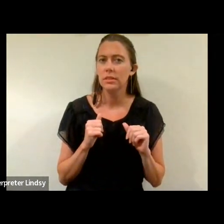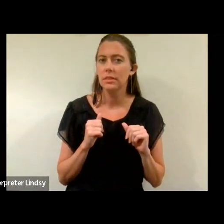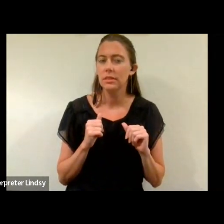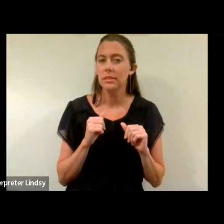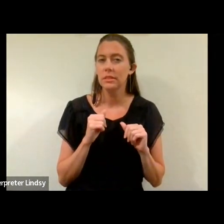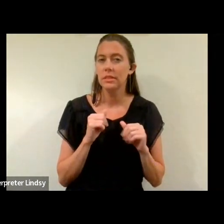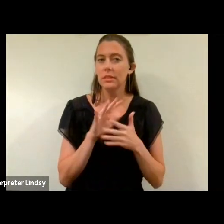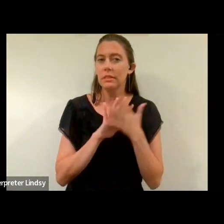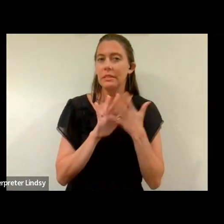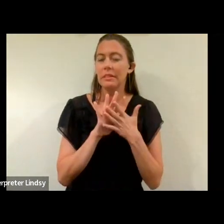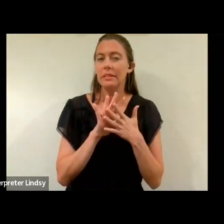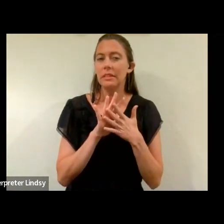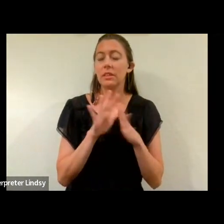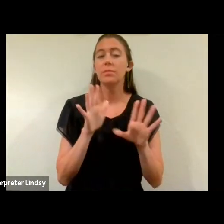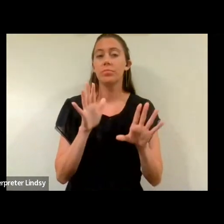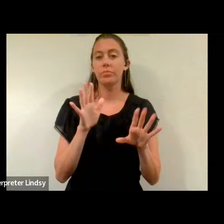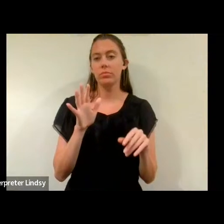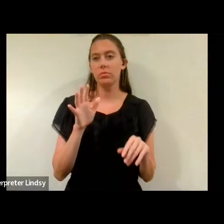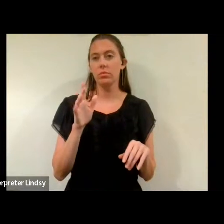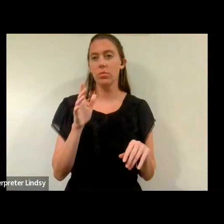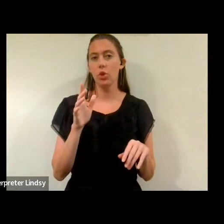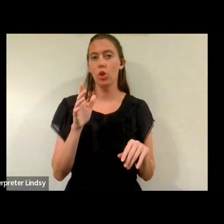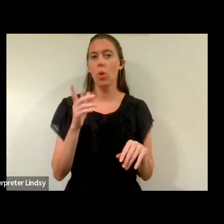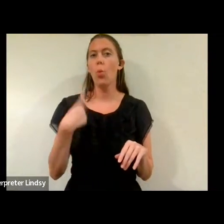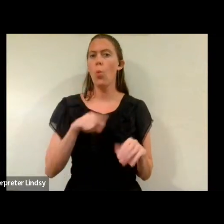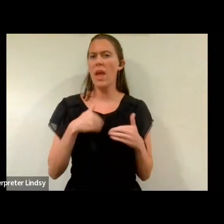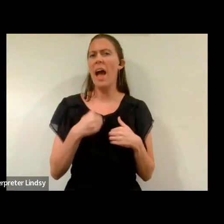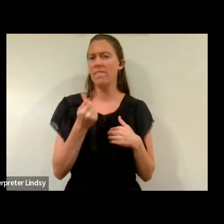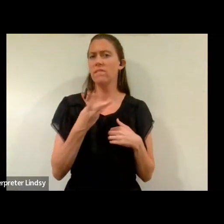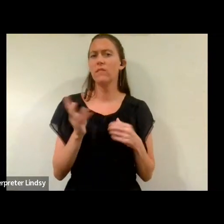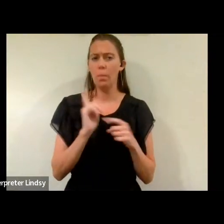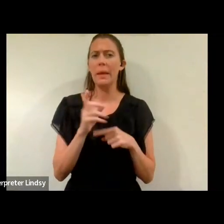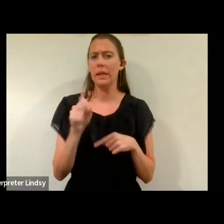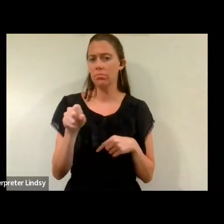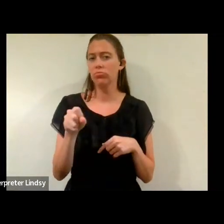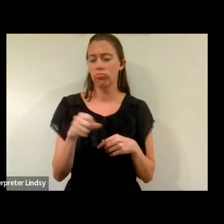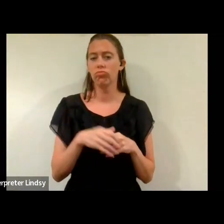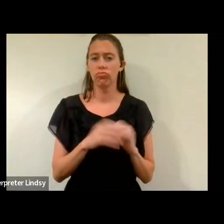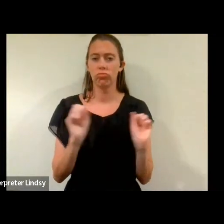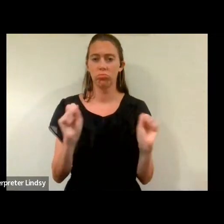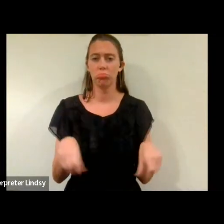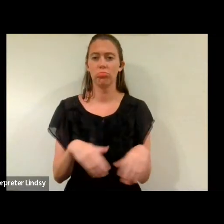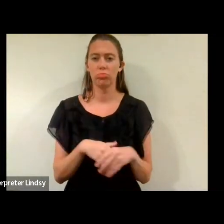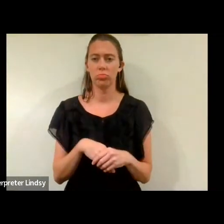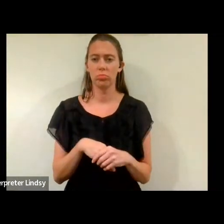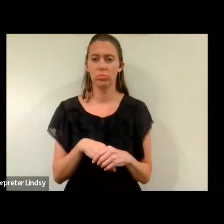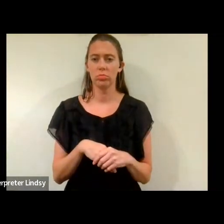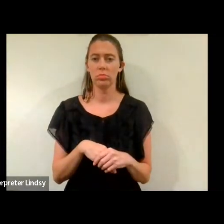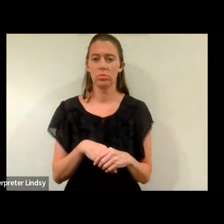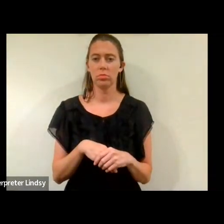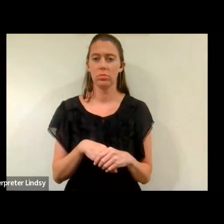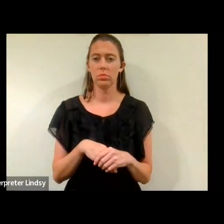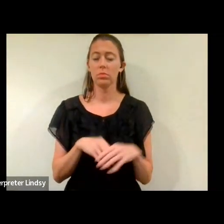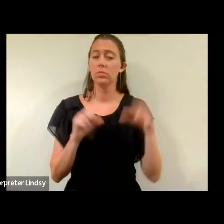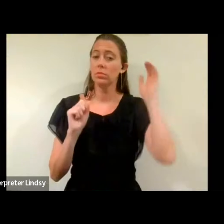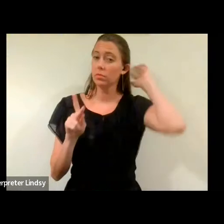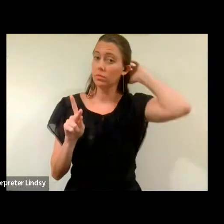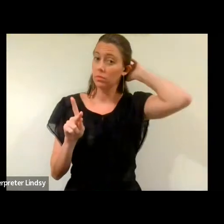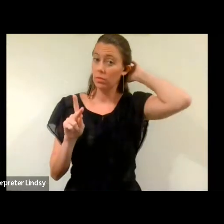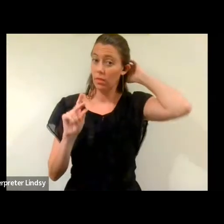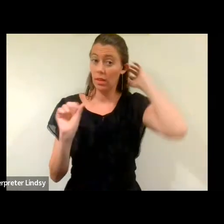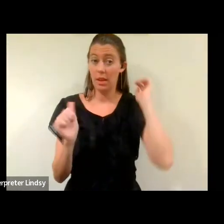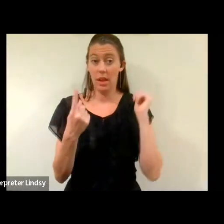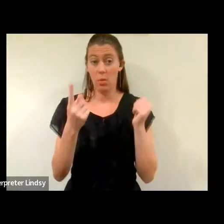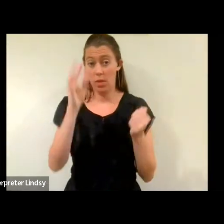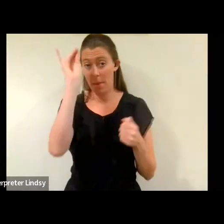have at least a couple minutes. Okay. Yeah. So we would welcome anyone's thoughts about this. Are